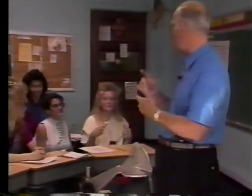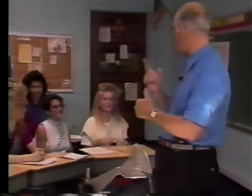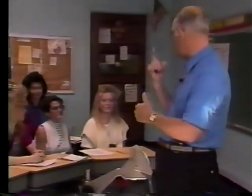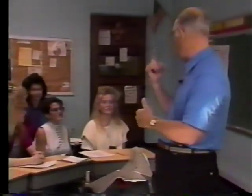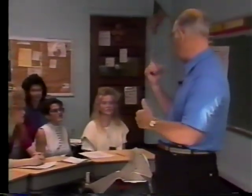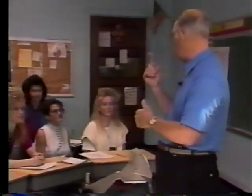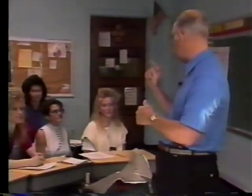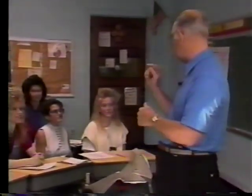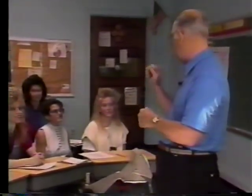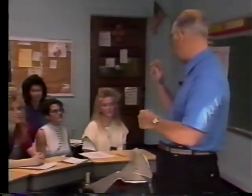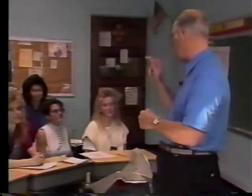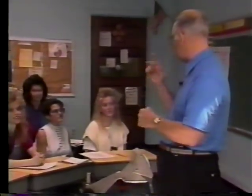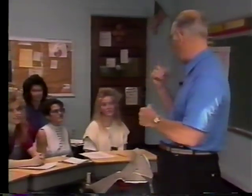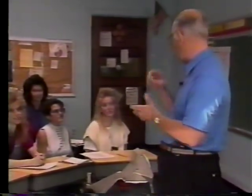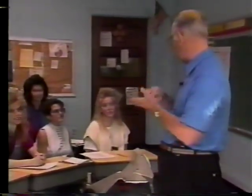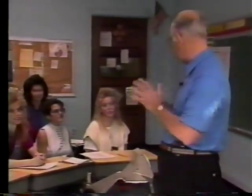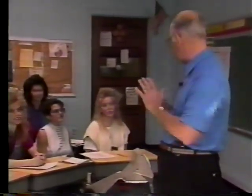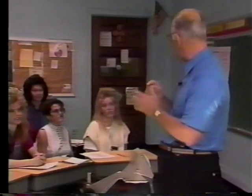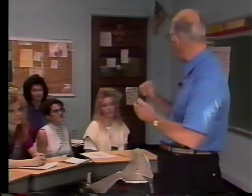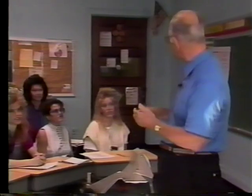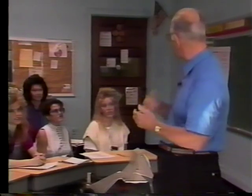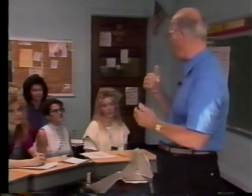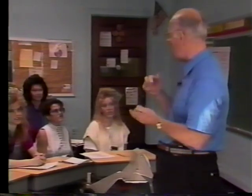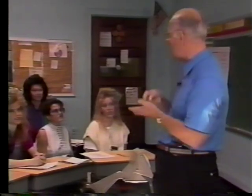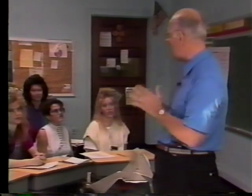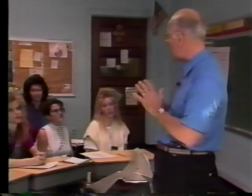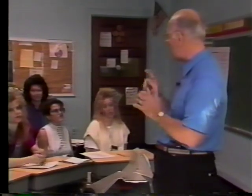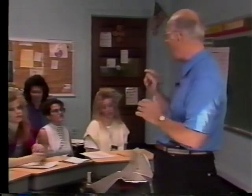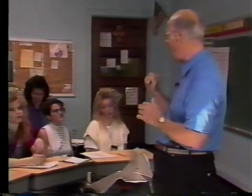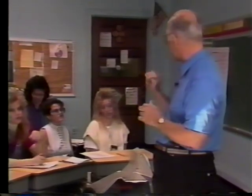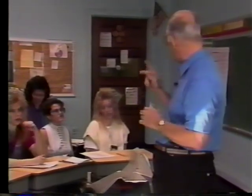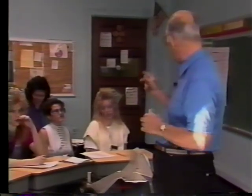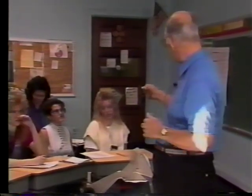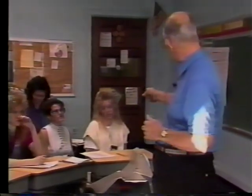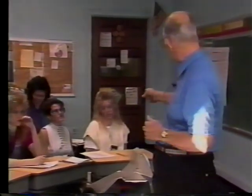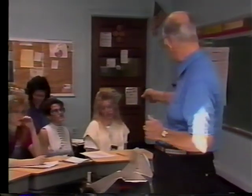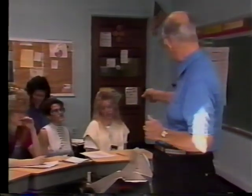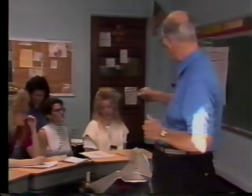That's one tank. One meaning. What's another meaning for a tank?